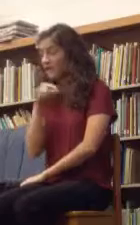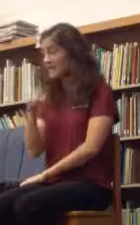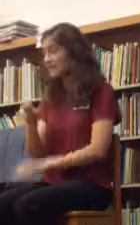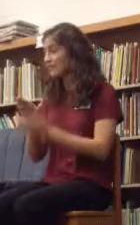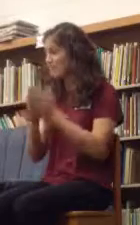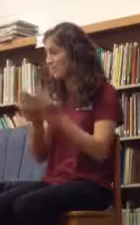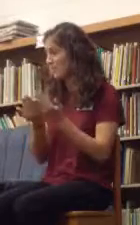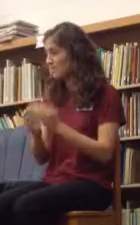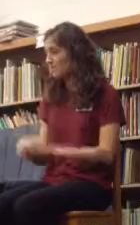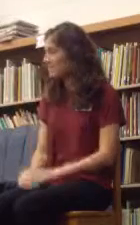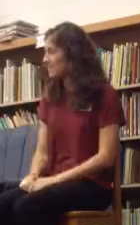On Sunday,